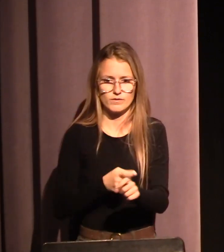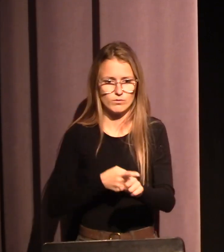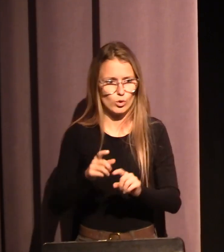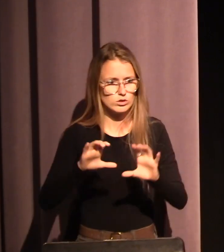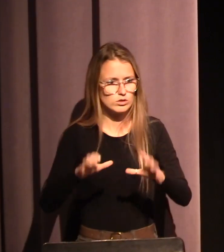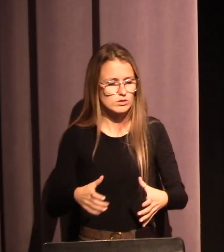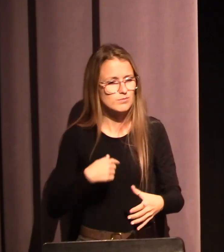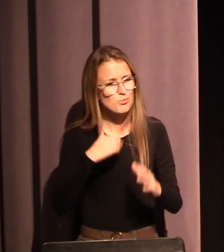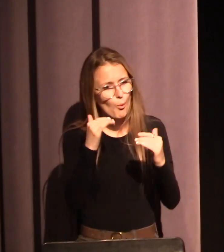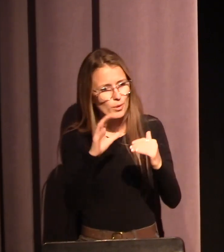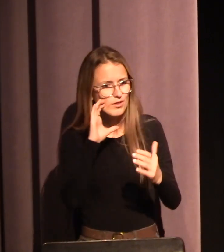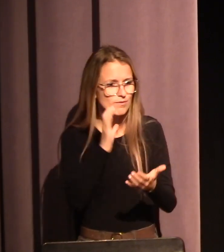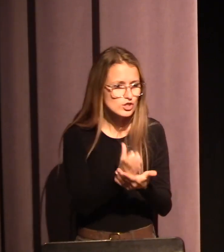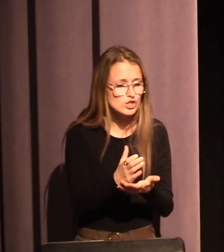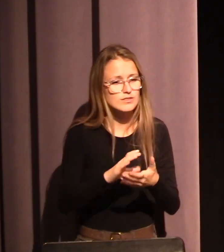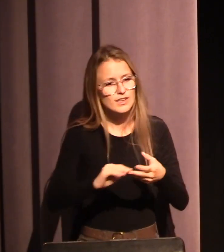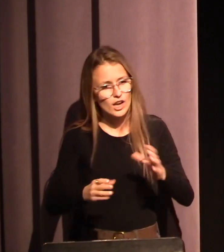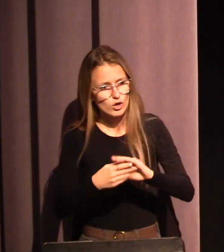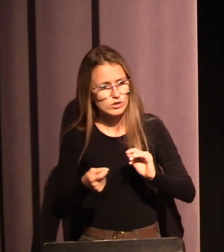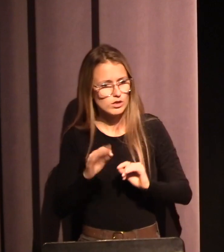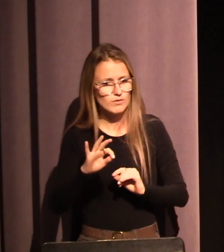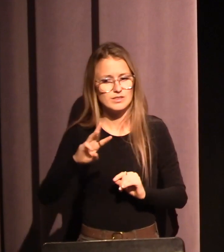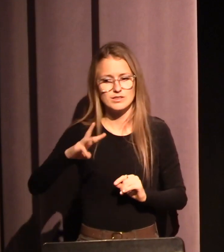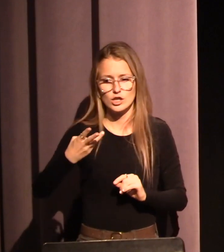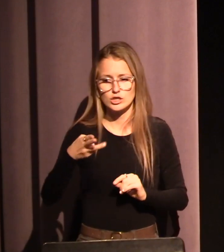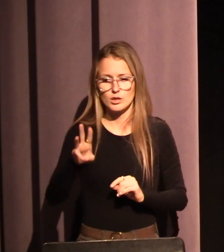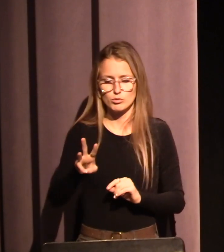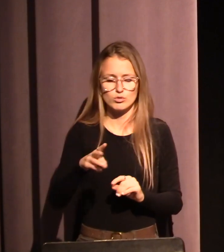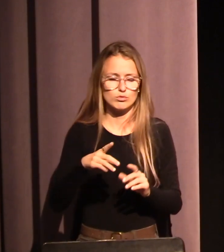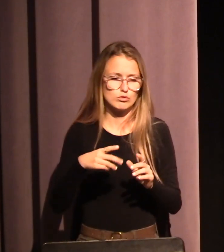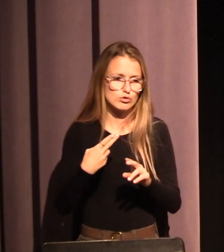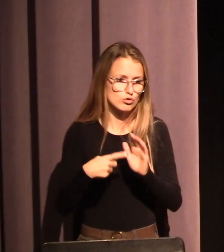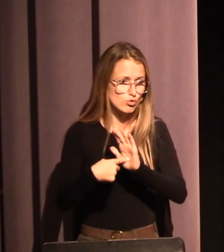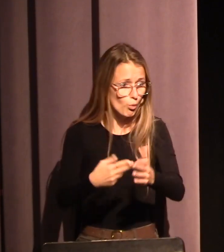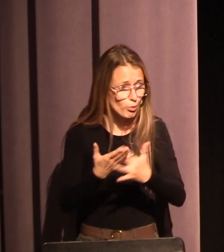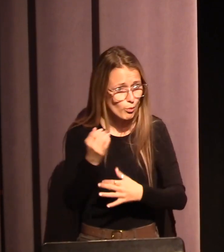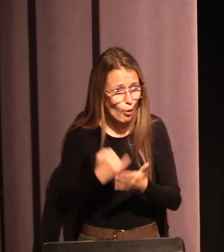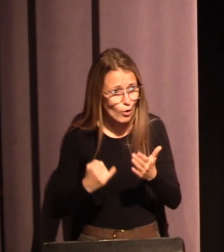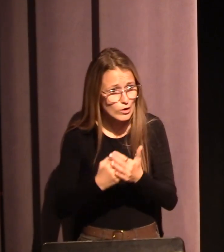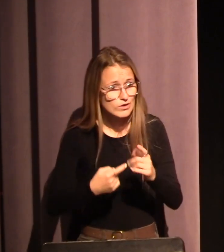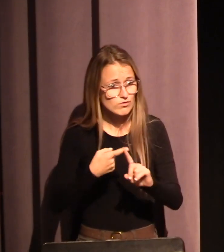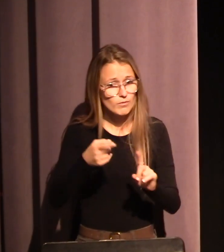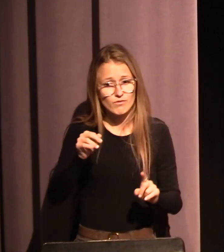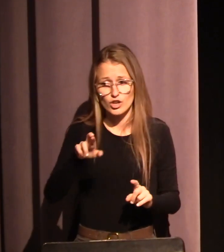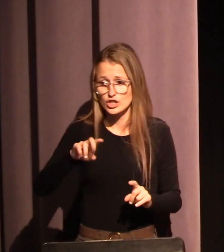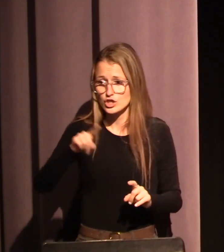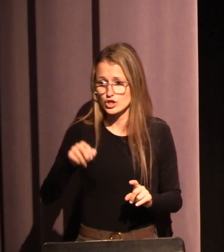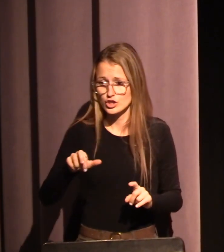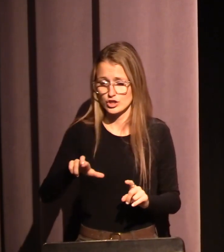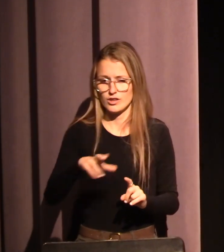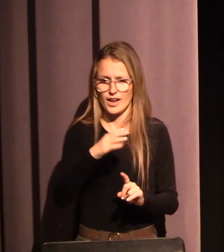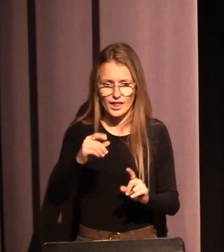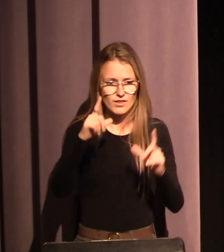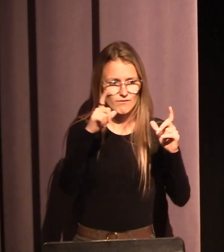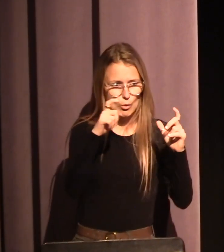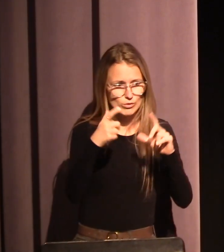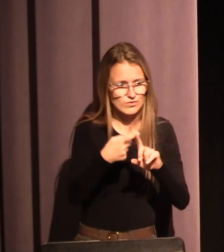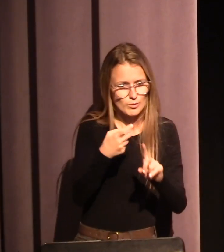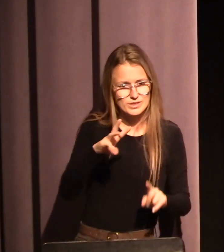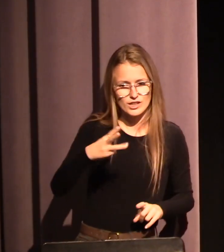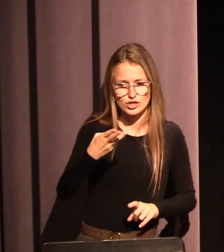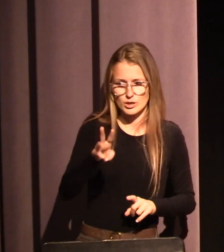the photos and narratives of CHWs so artfully presented by Ms. Frazier and the photos taken by